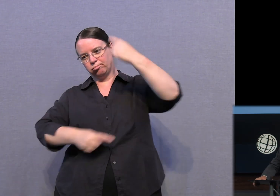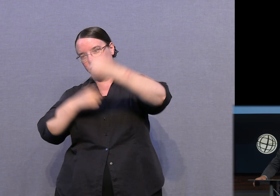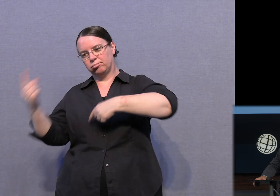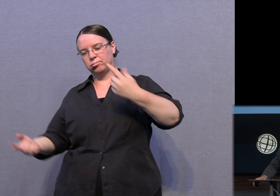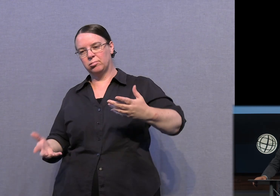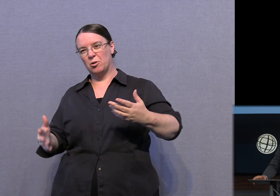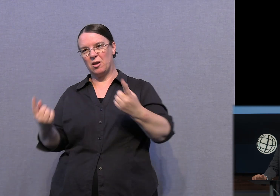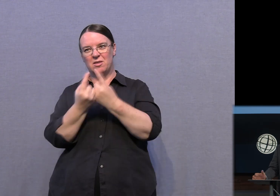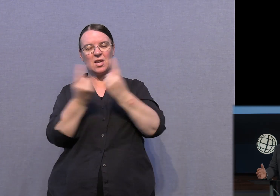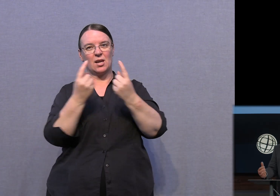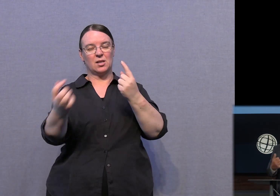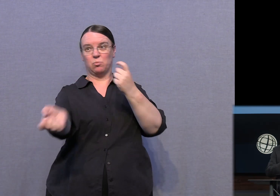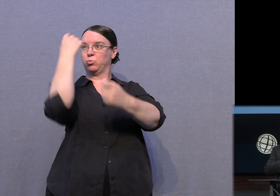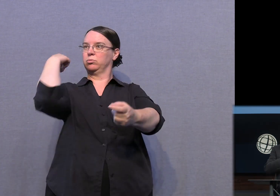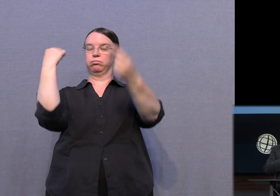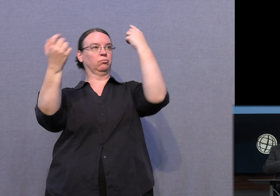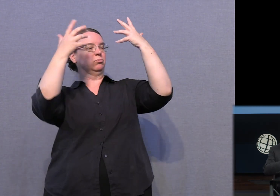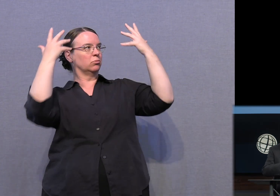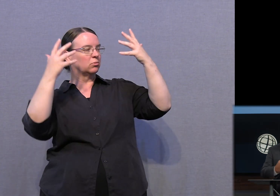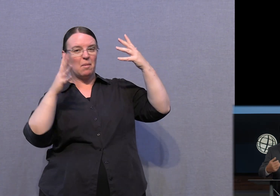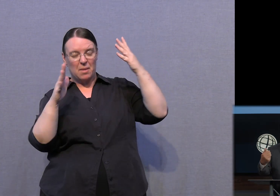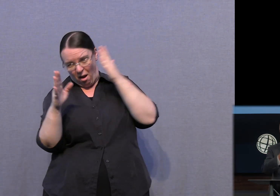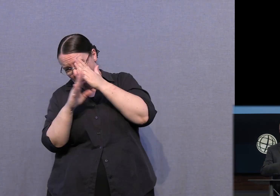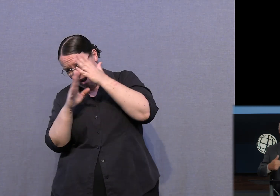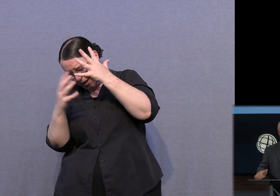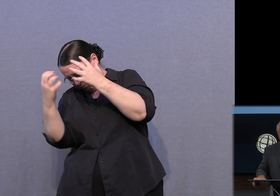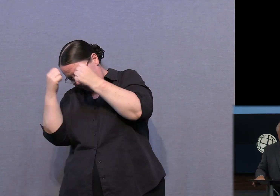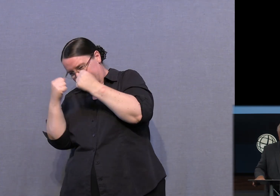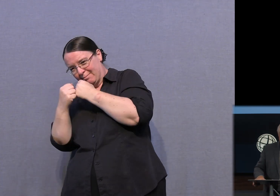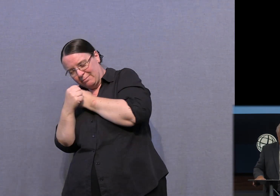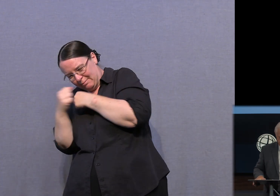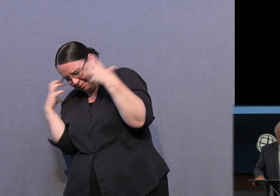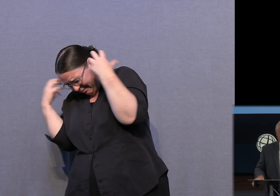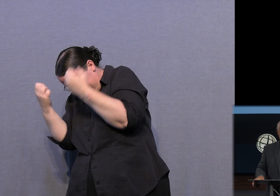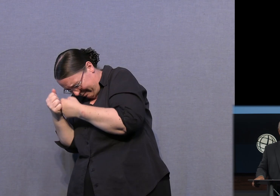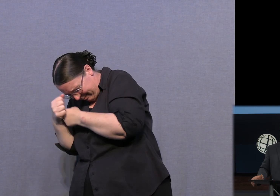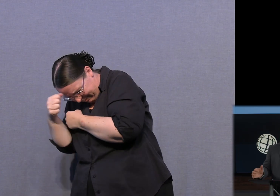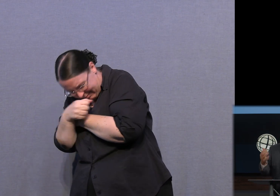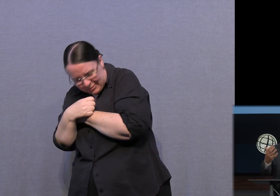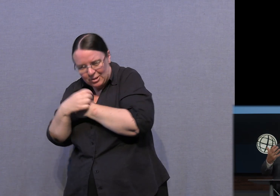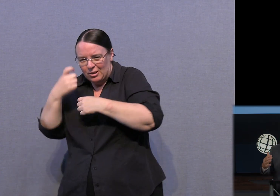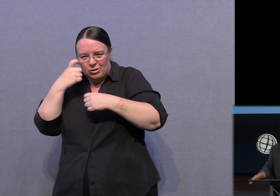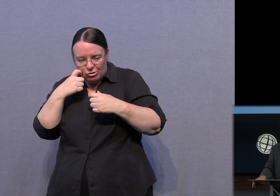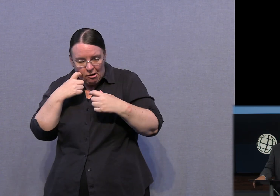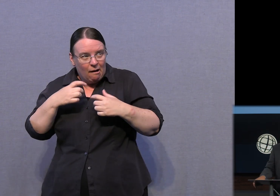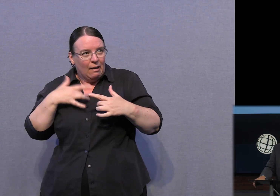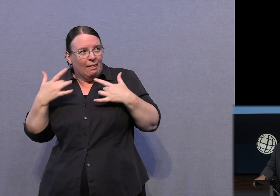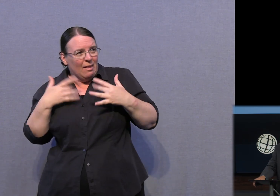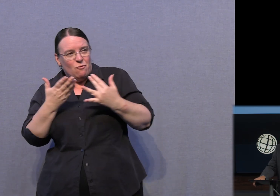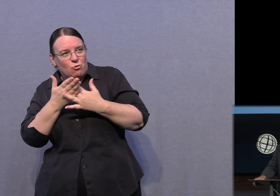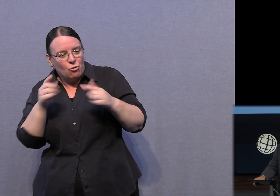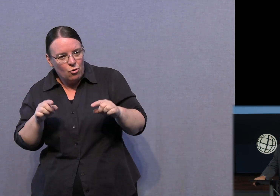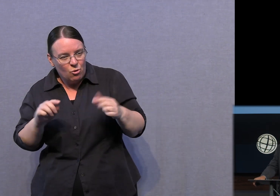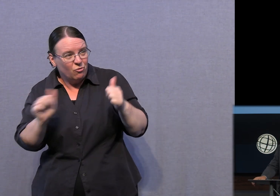flying in the air. No doubt he huddled against the rock and perhaps put his cloak over his head and tried to survive until the wind